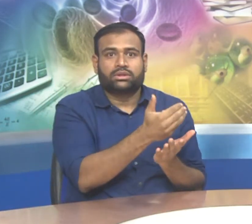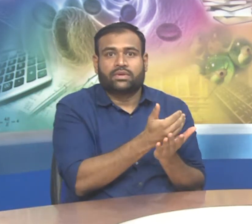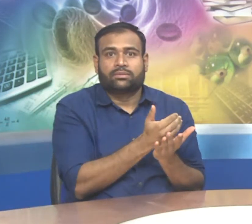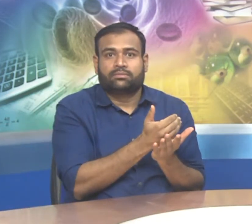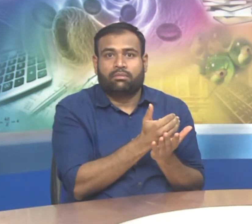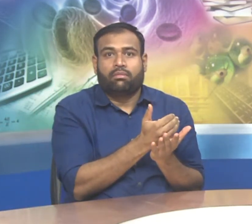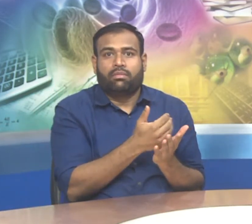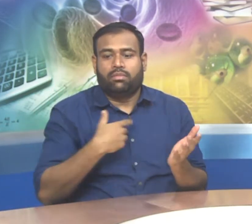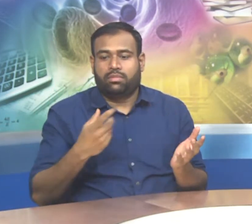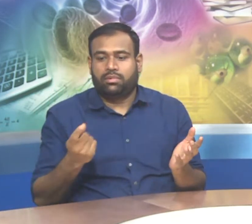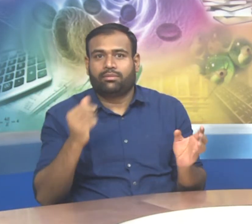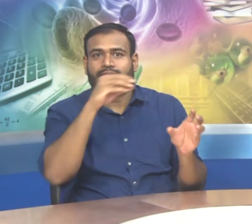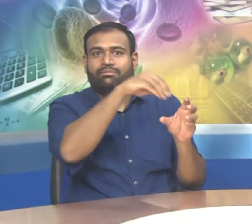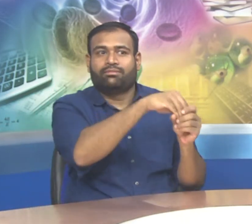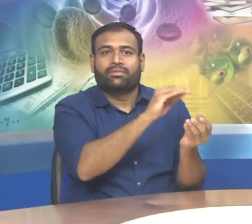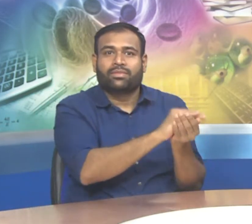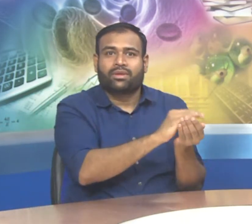from any burglary or any theft.